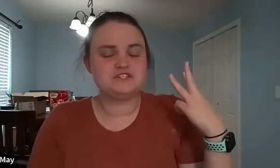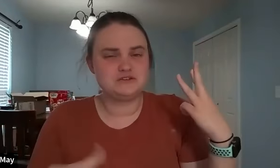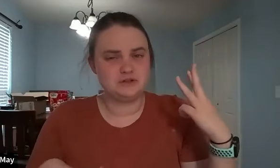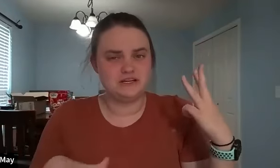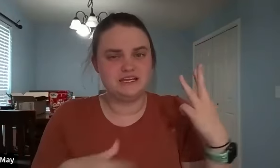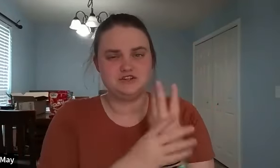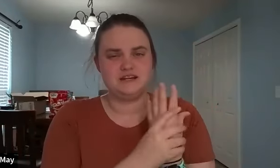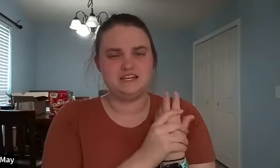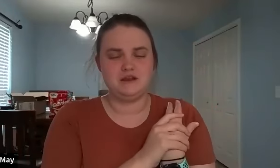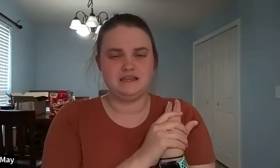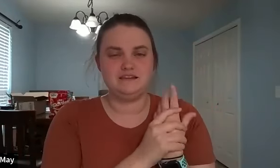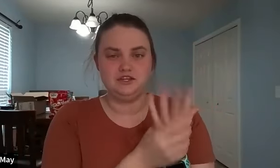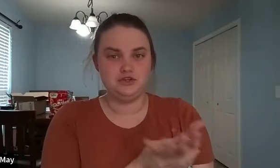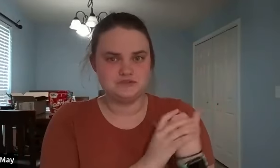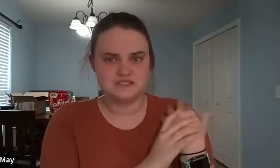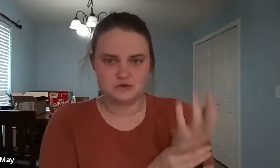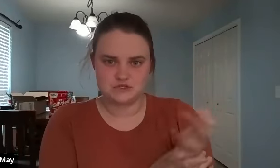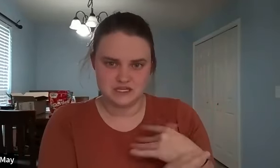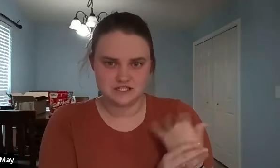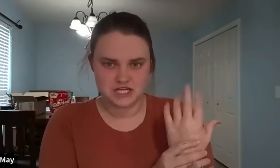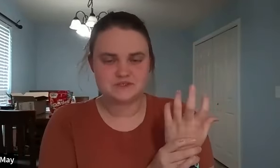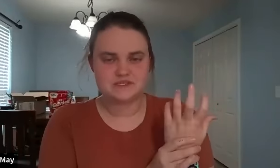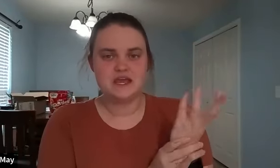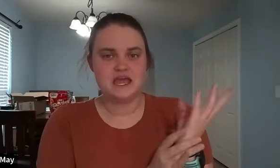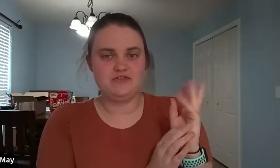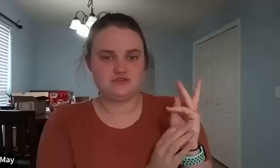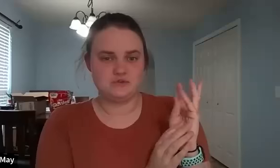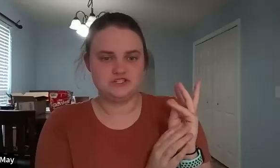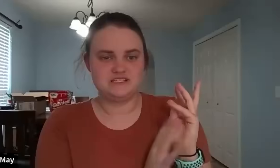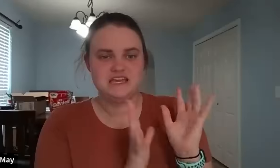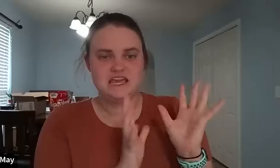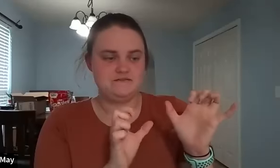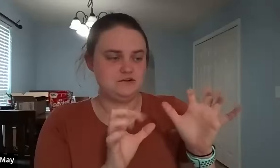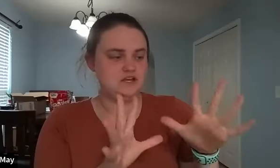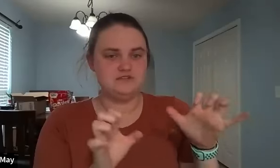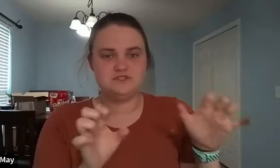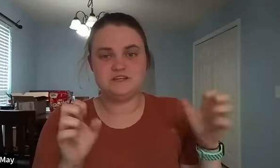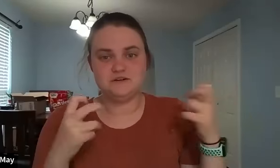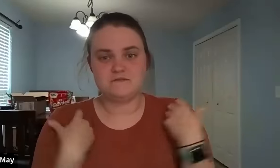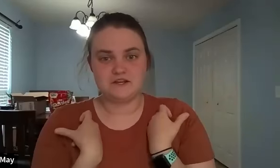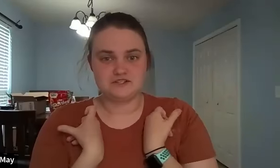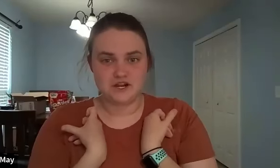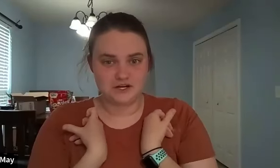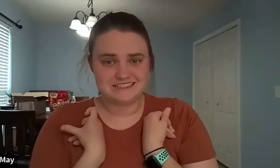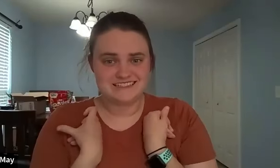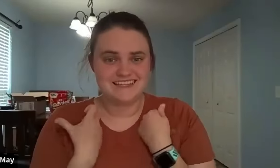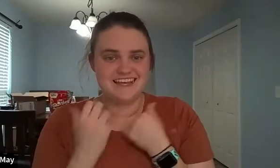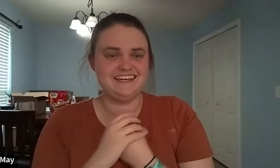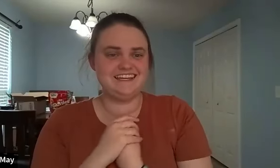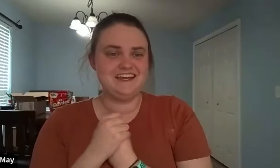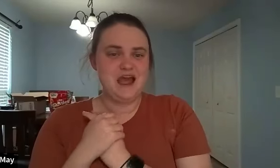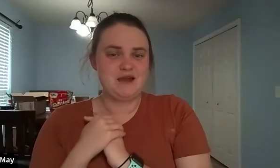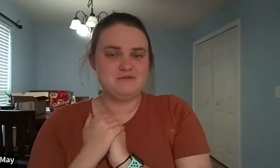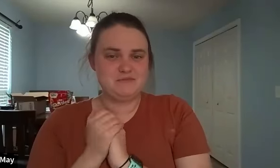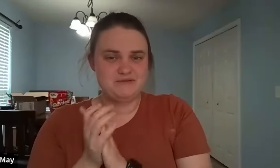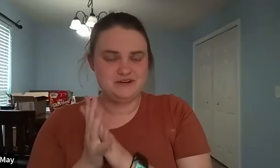still learning and trying to get your hand like used to those hand shapes and those motions. If you're not used to it, your fingers hurt. Like I remember mine would get